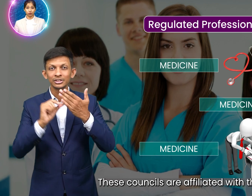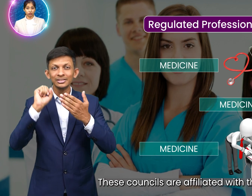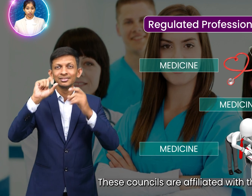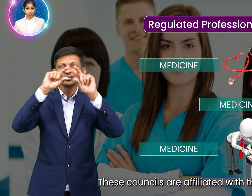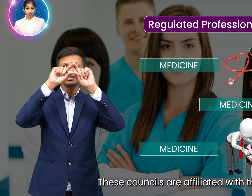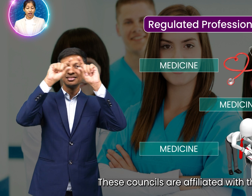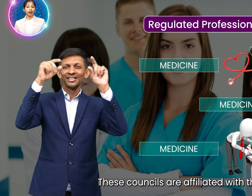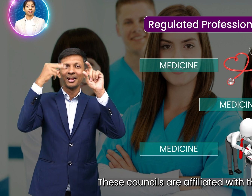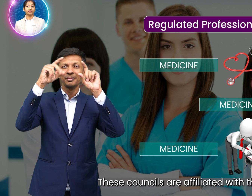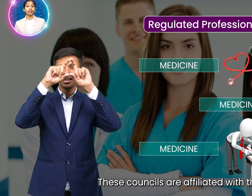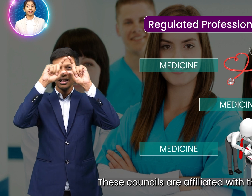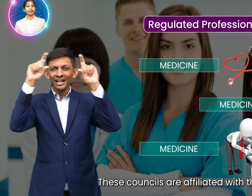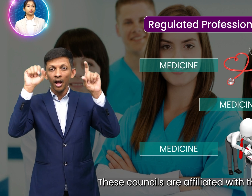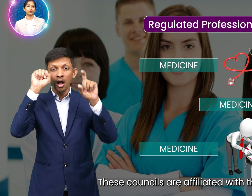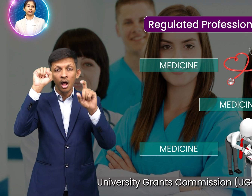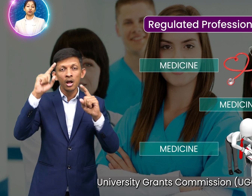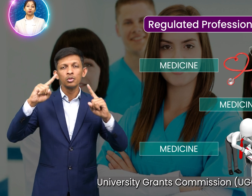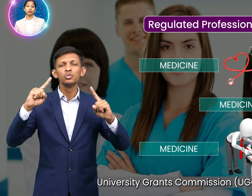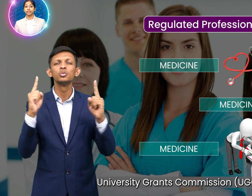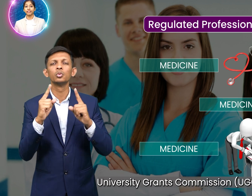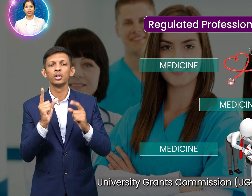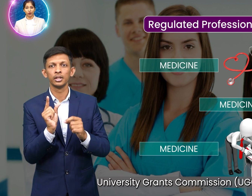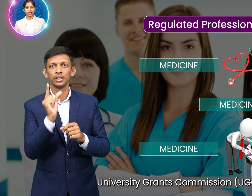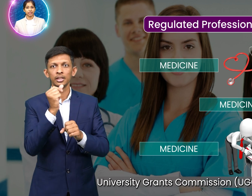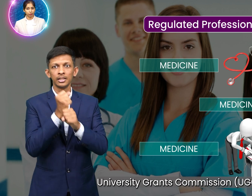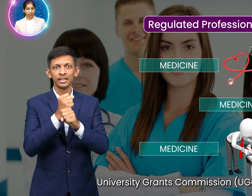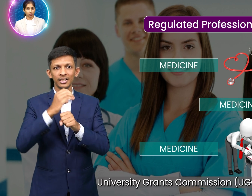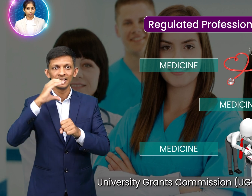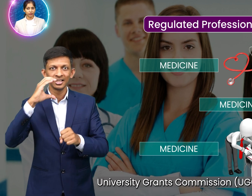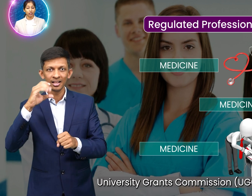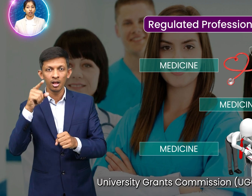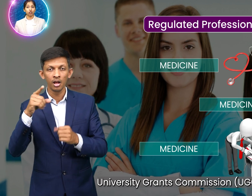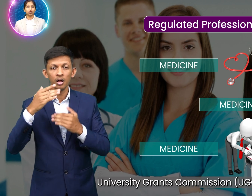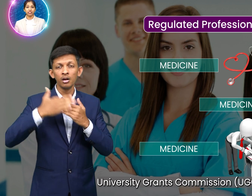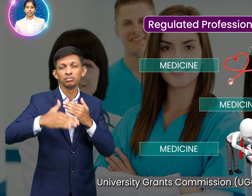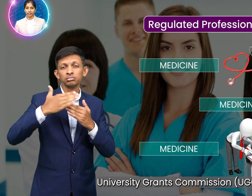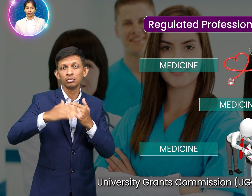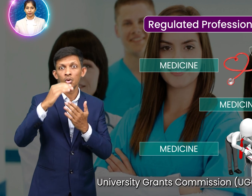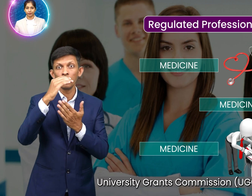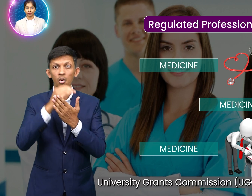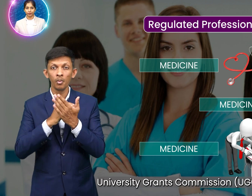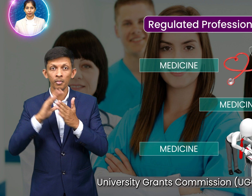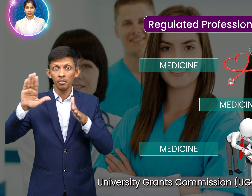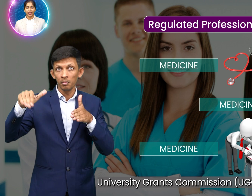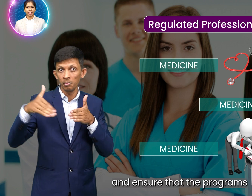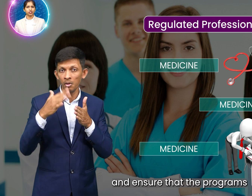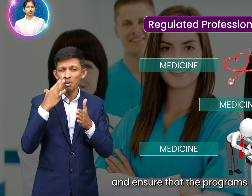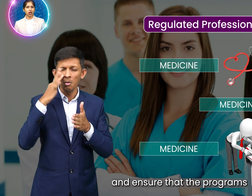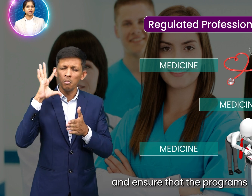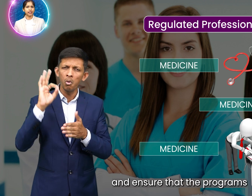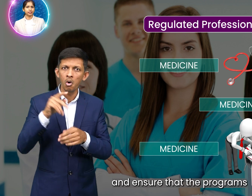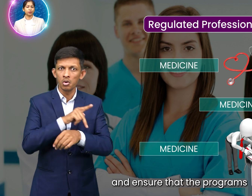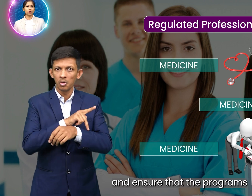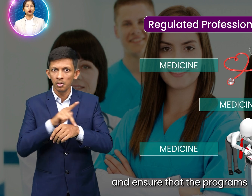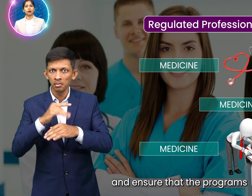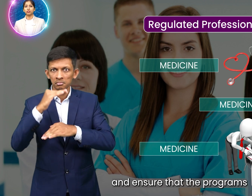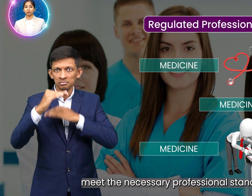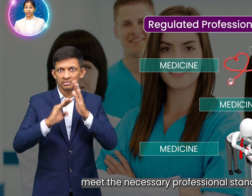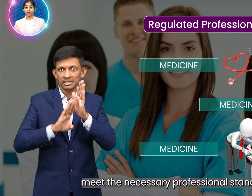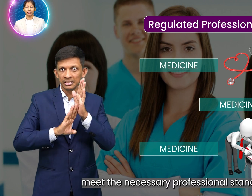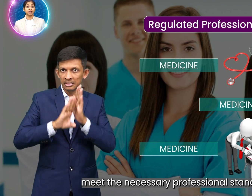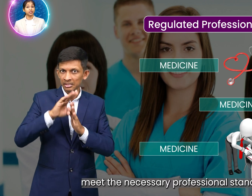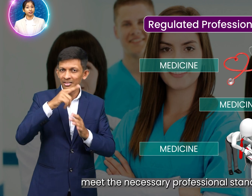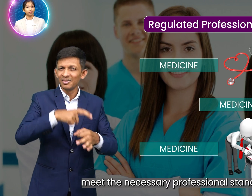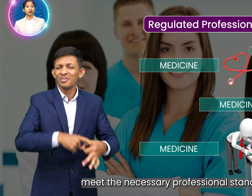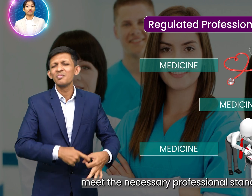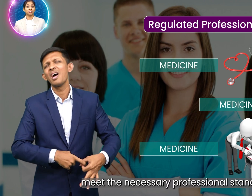These councils are affiliated with the University Grants Commission (UGC) and ensures that the programs